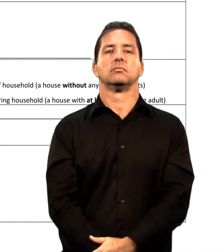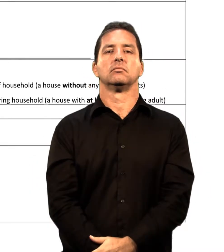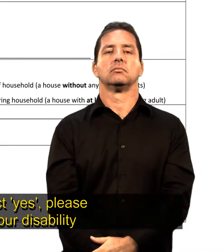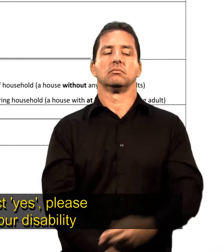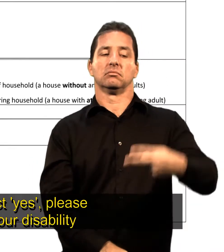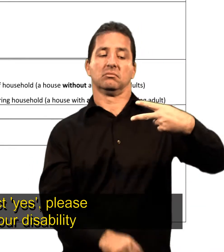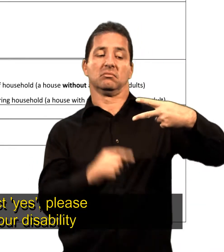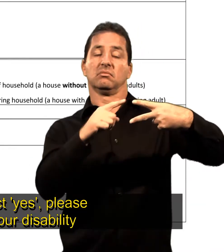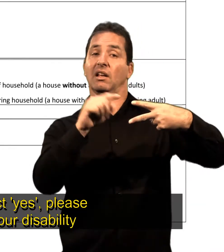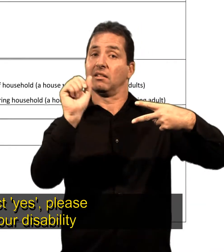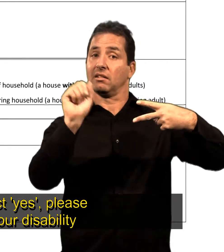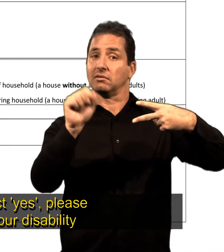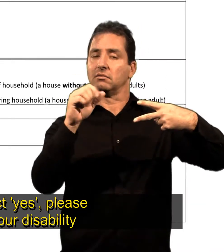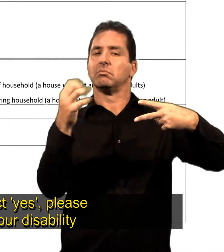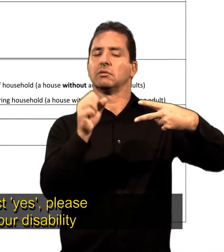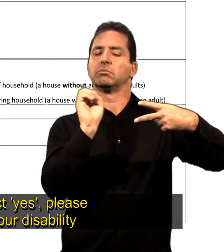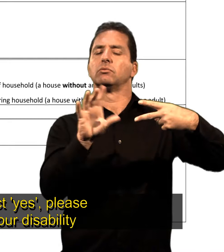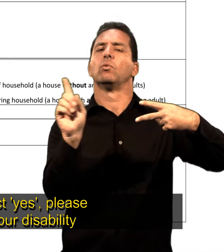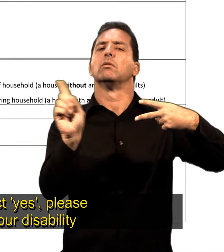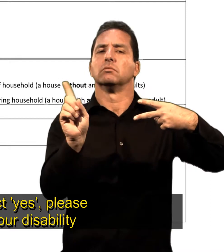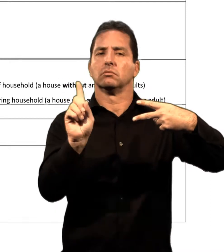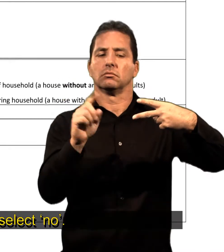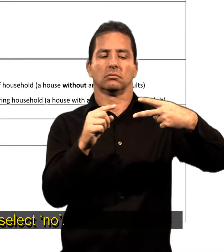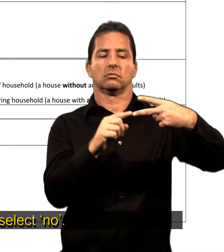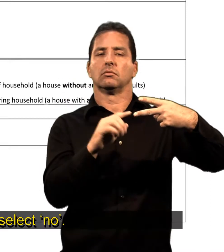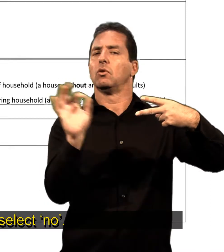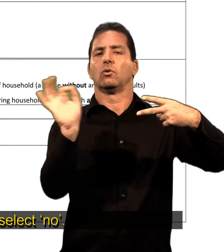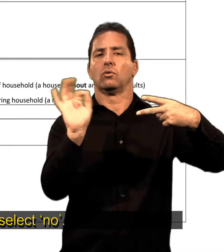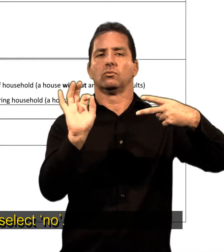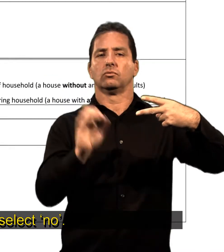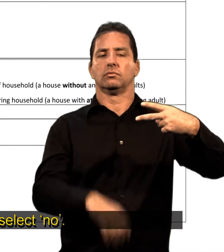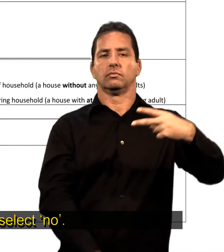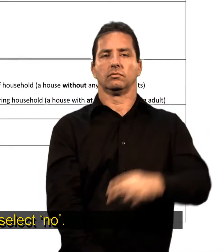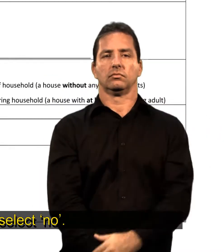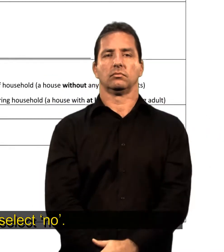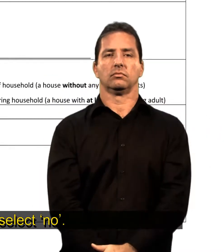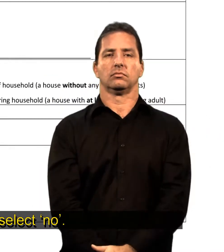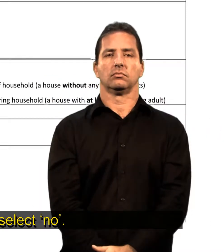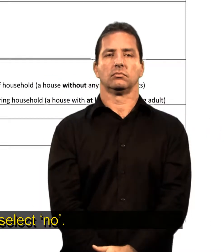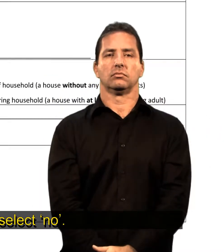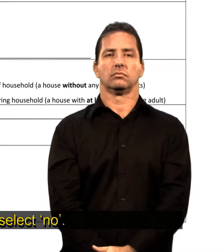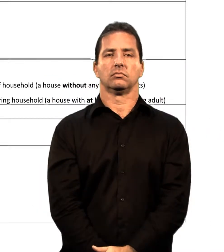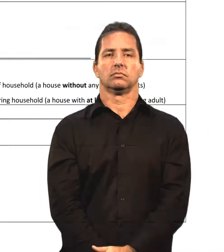If you selected Yes, please explain the nature of the disability or else select No.